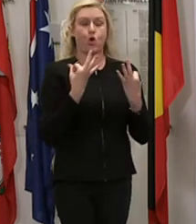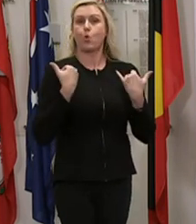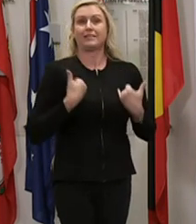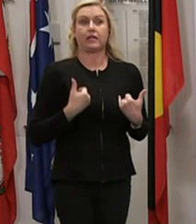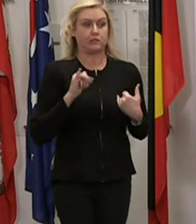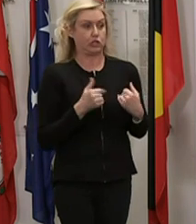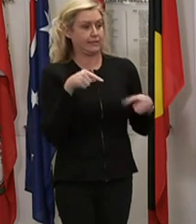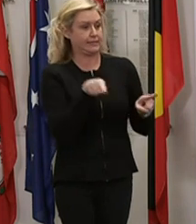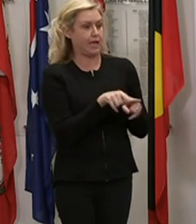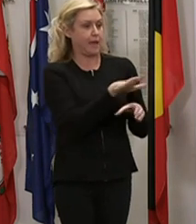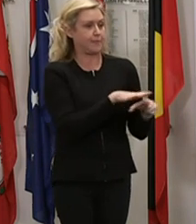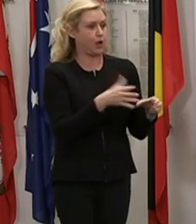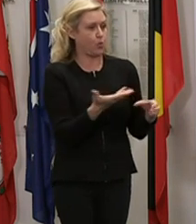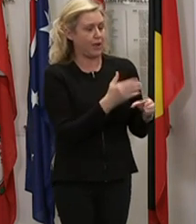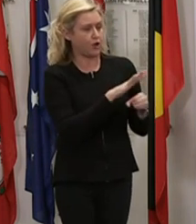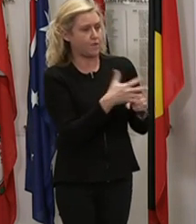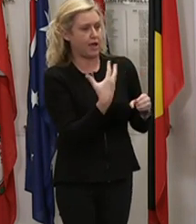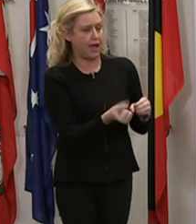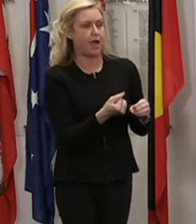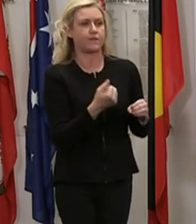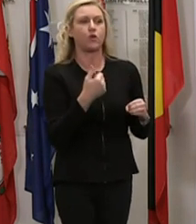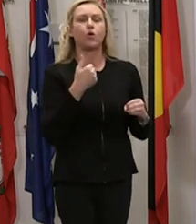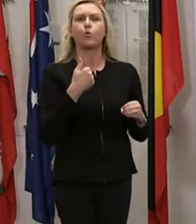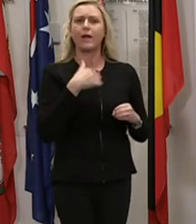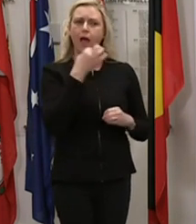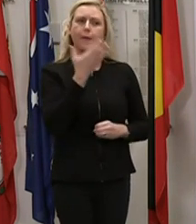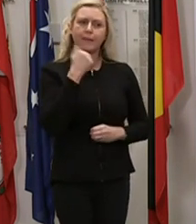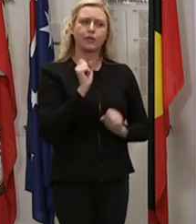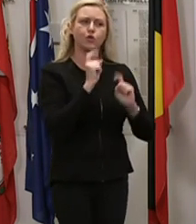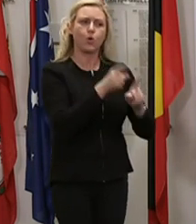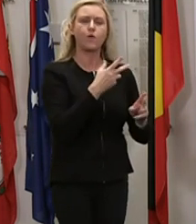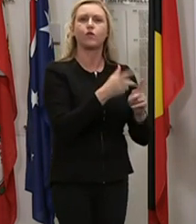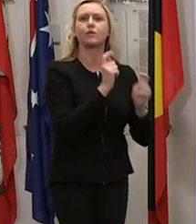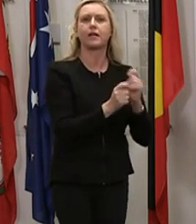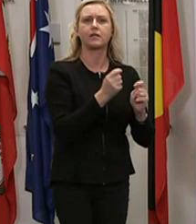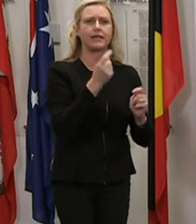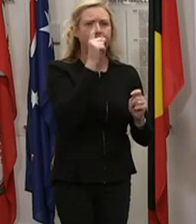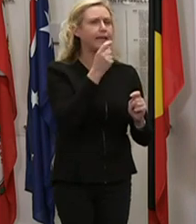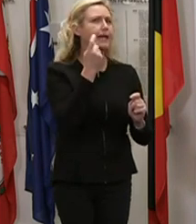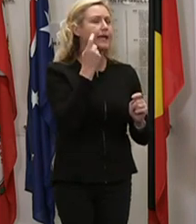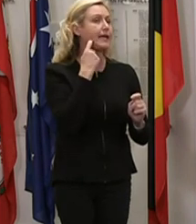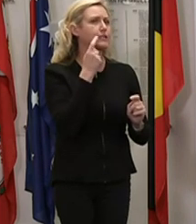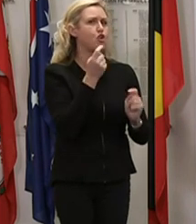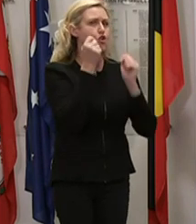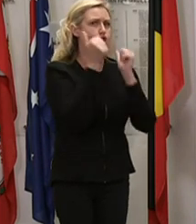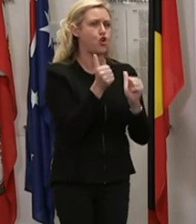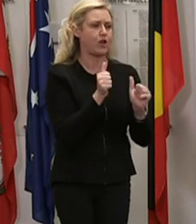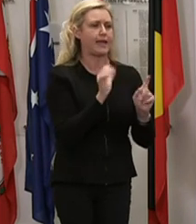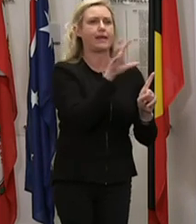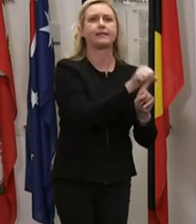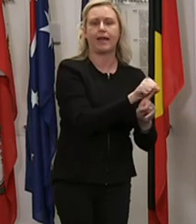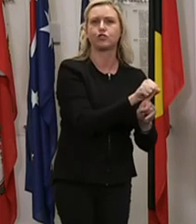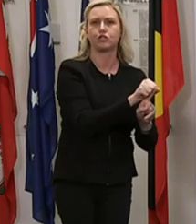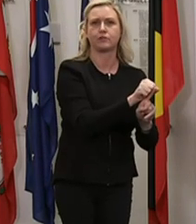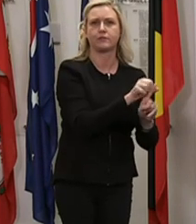we've wanted to detect those cases early to give us all the lead time, because we know we can detect the virus before people